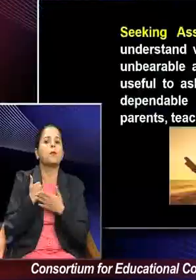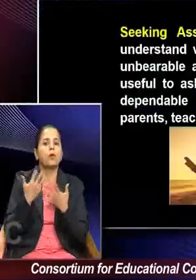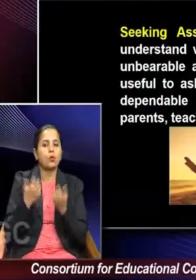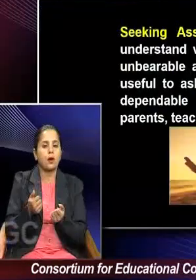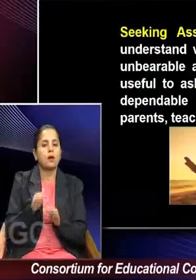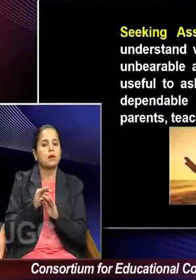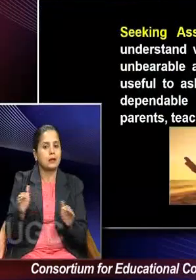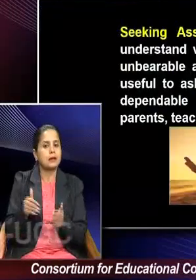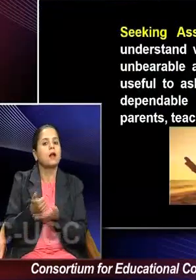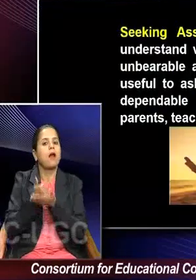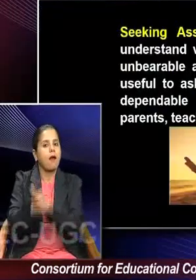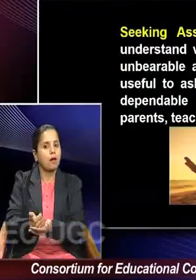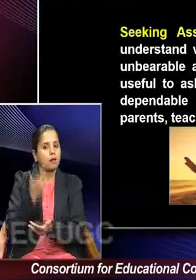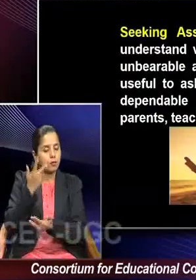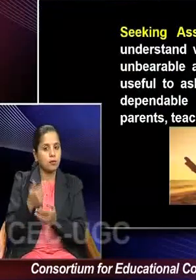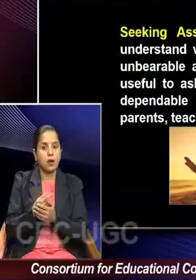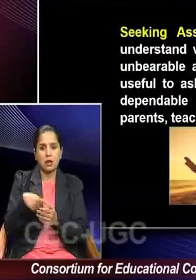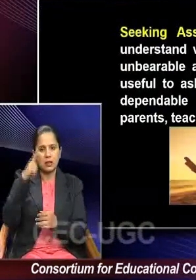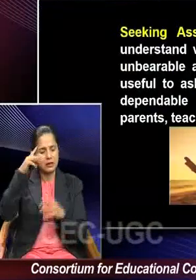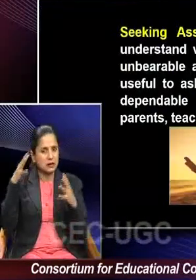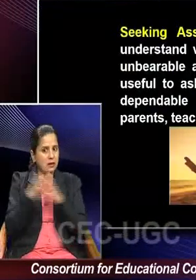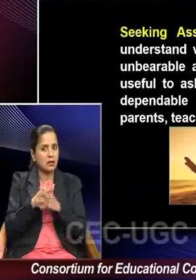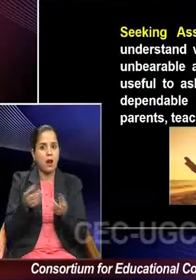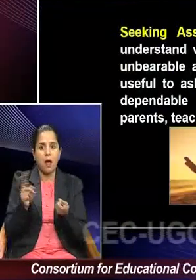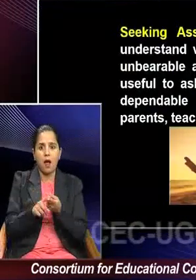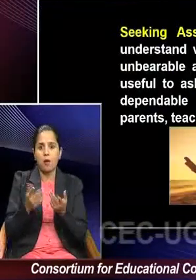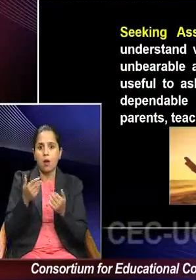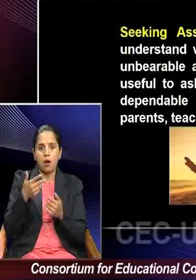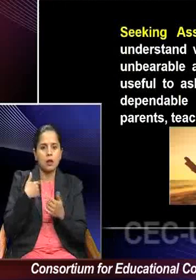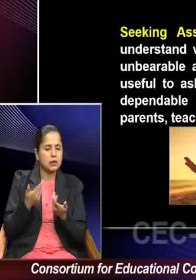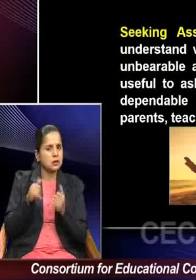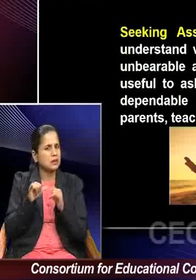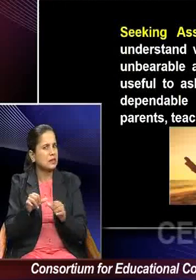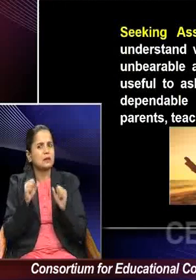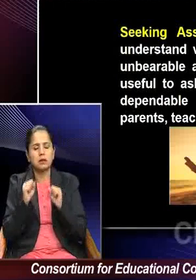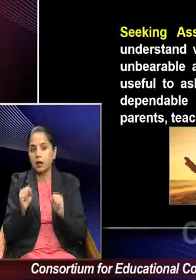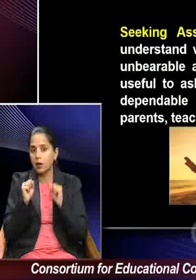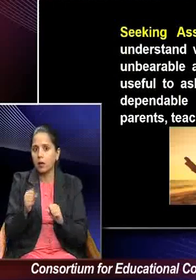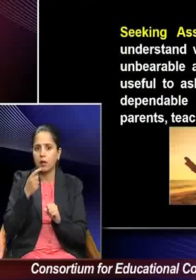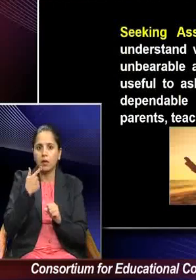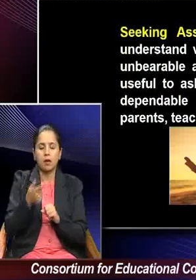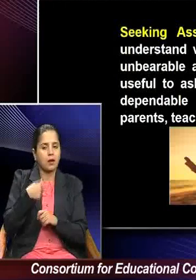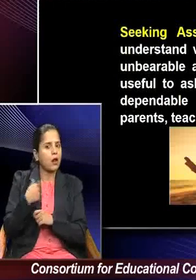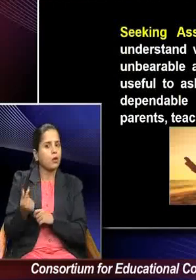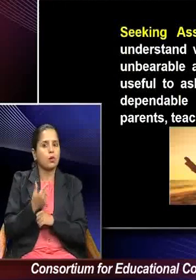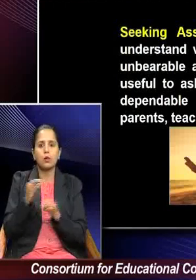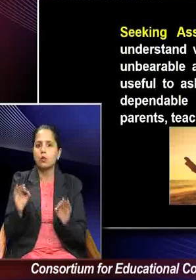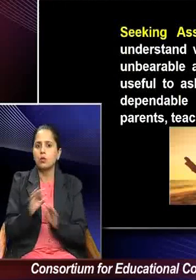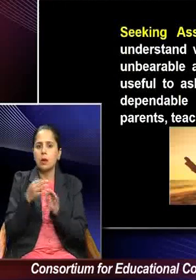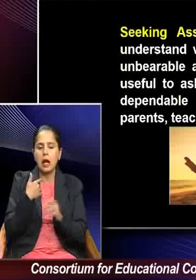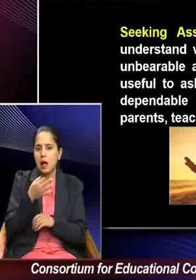kids understand when stress becomes unbearable and when it could not be useful to